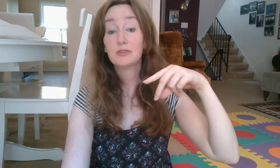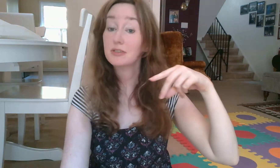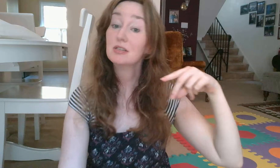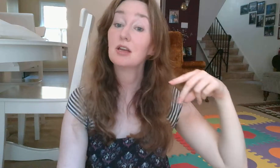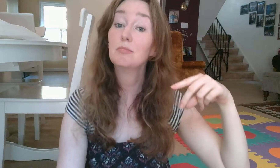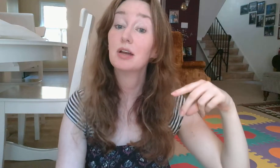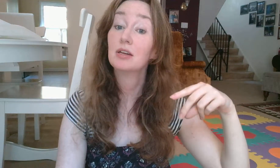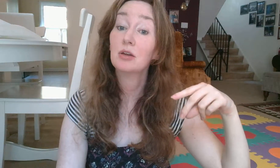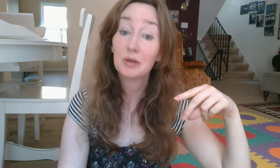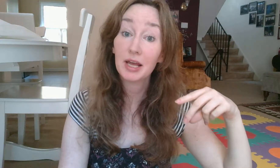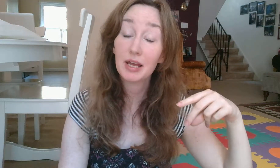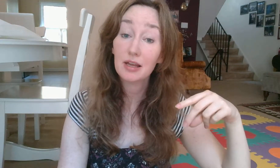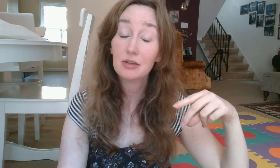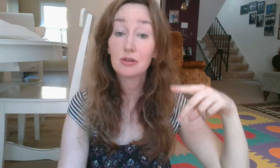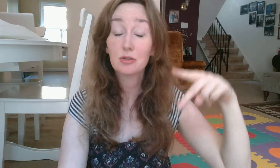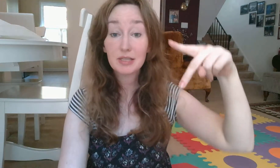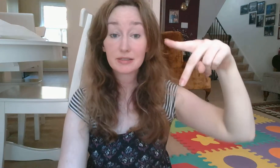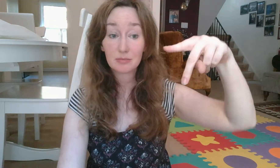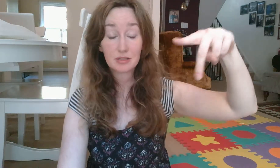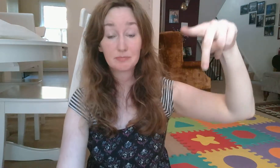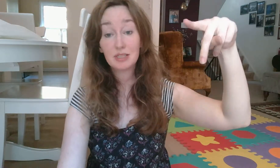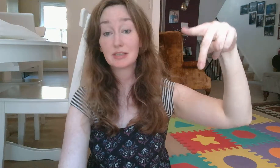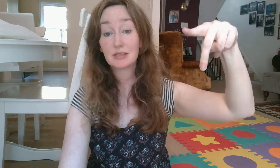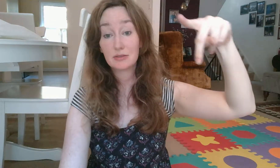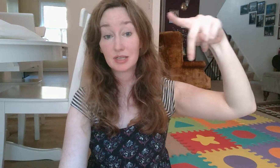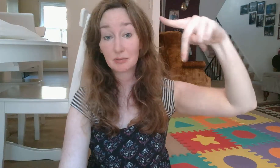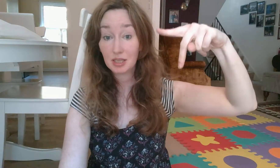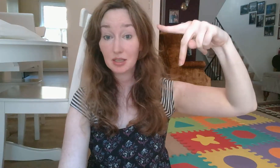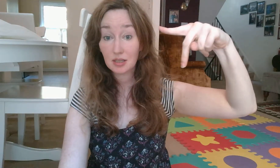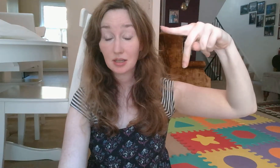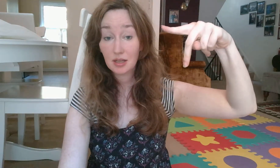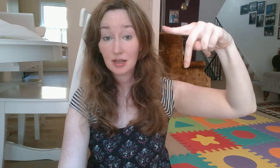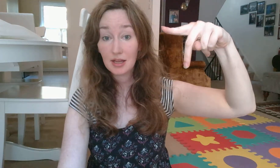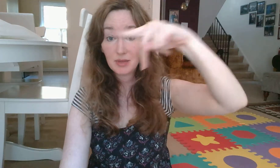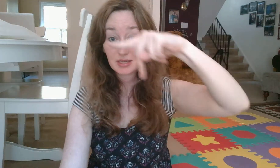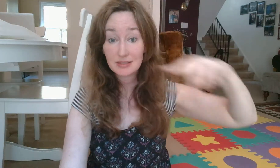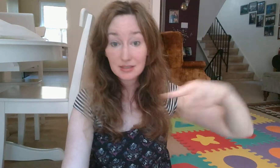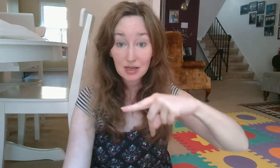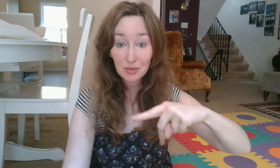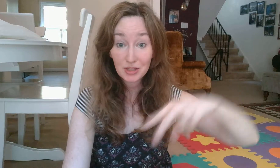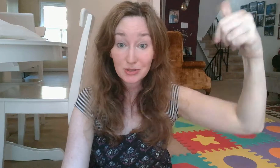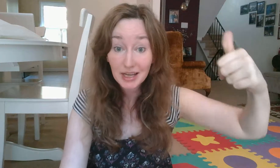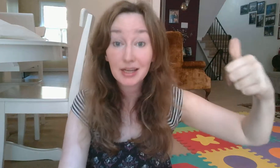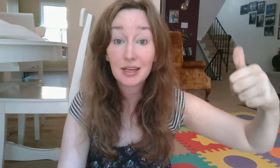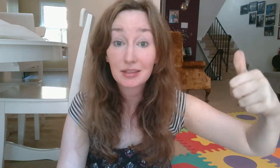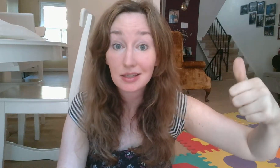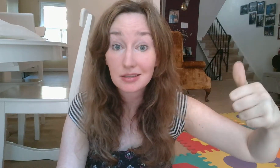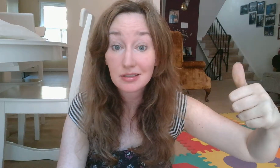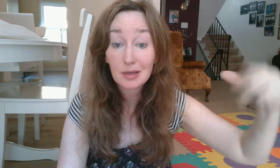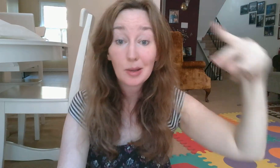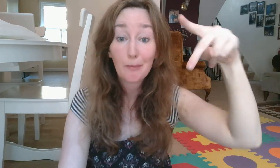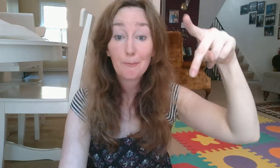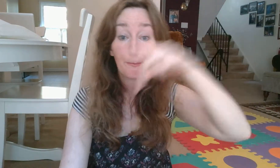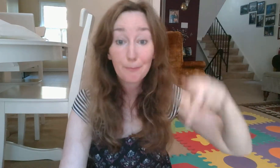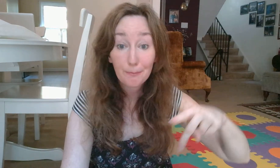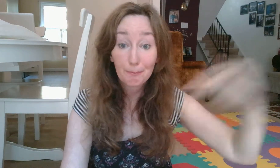Z shape and you know an A, you can do pizza because pizza is you take a P and you make a Z shape and then you tack an A on the end.